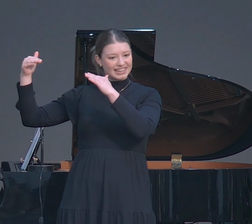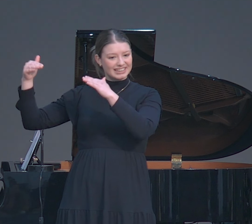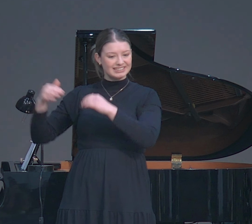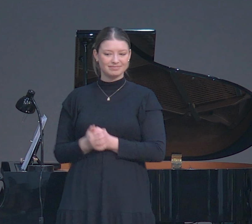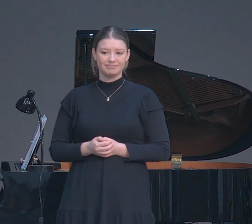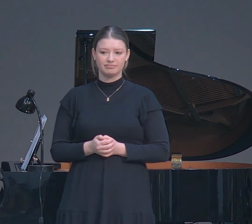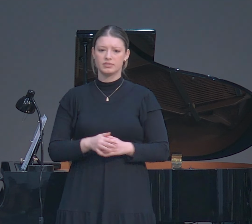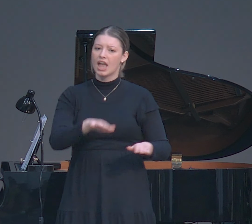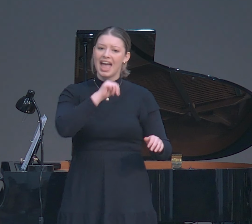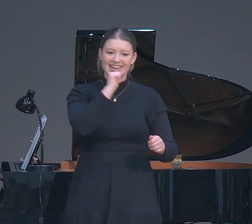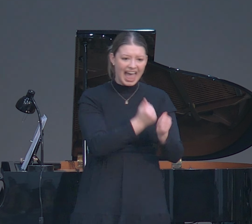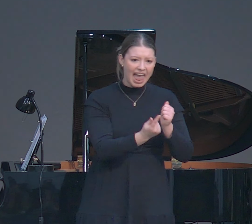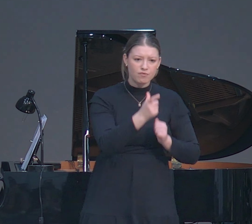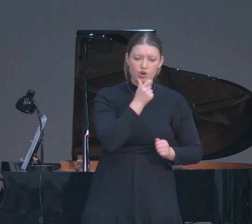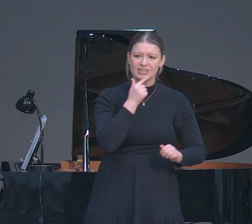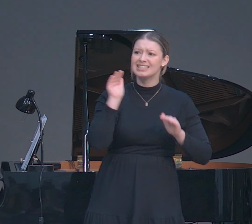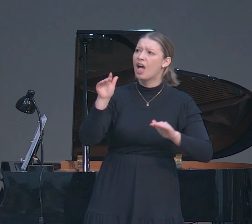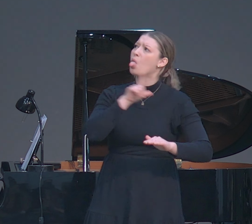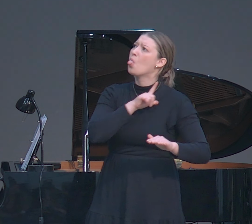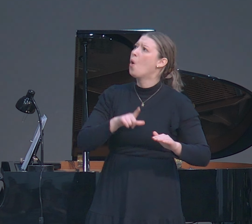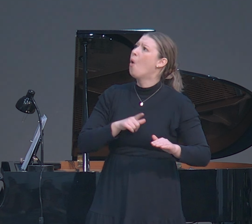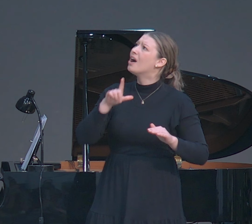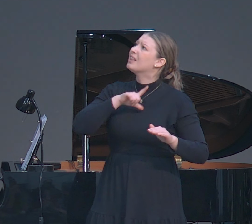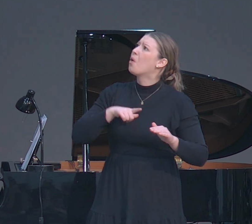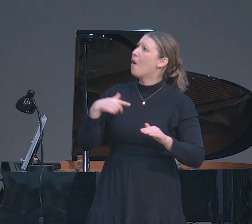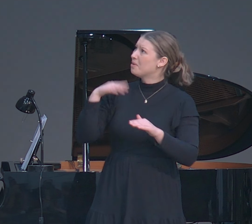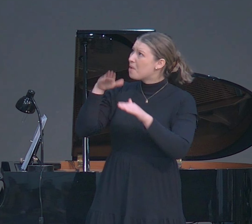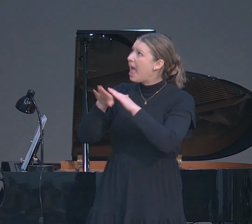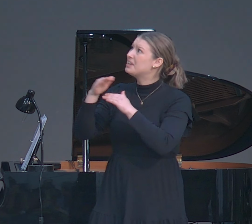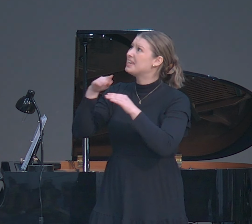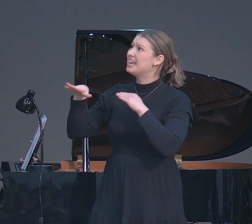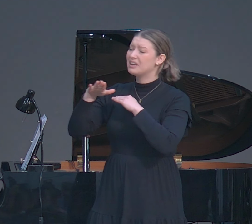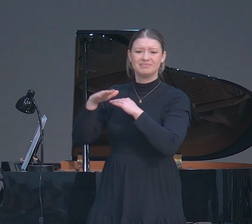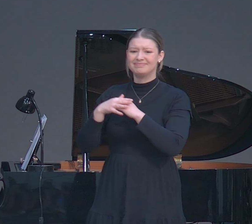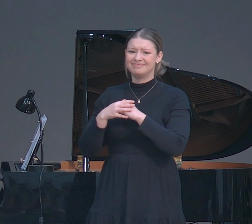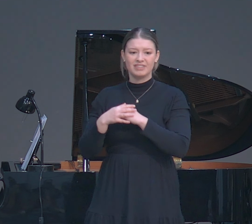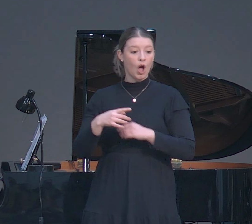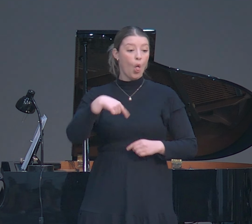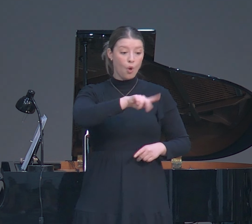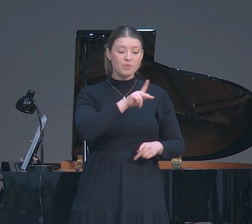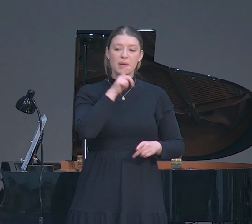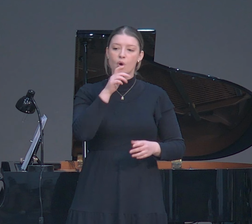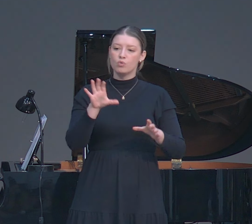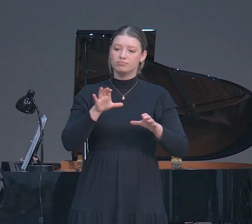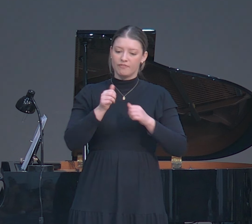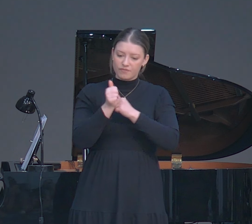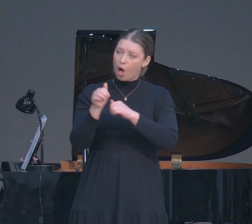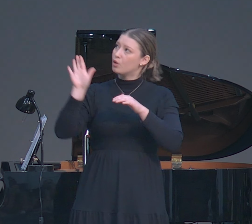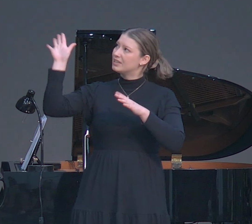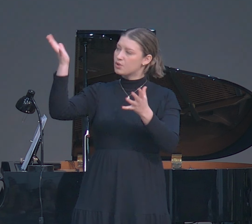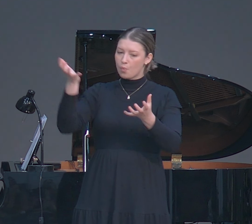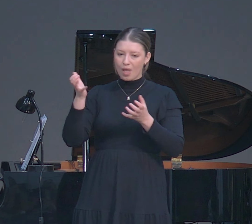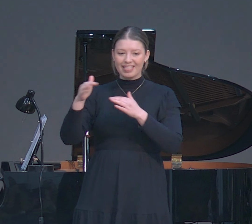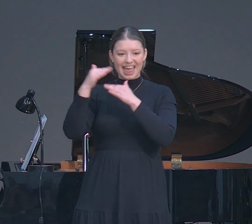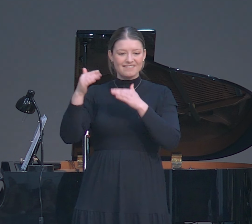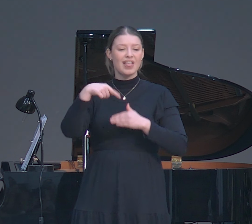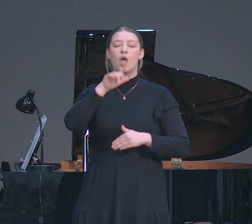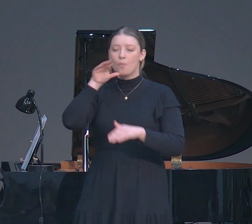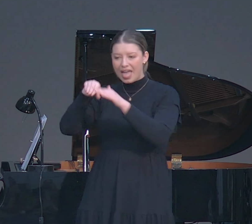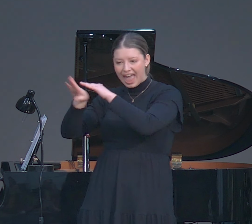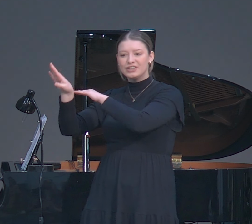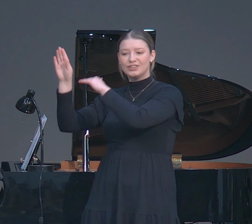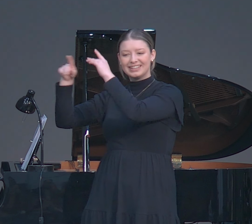everyone who says to me, Lord, Lord, will enter the kingdom of heaven, but the one who does the will of my Father who is in heaven. See, Jesus has been